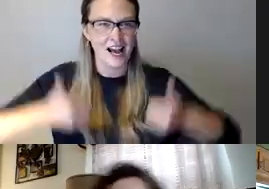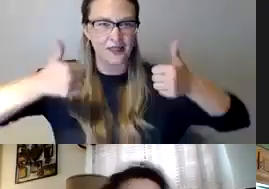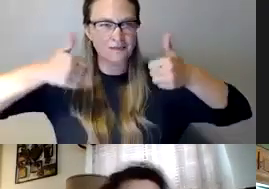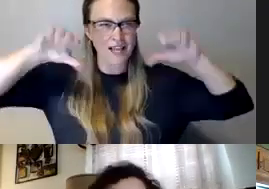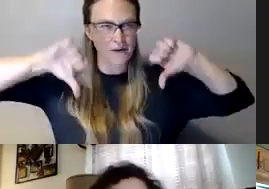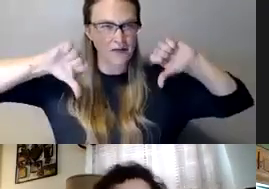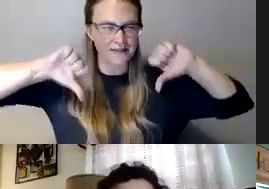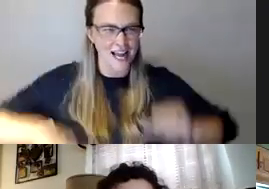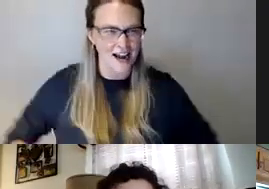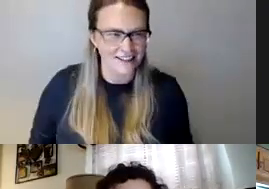Thumbs up or thumbs down?